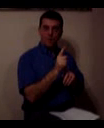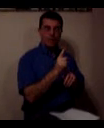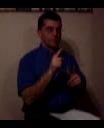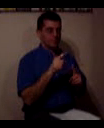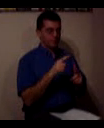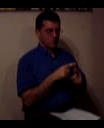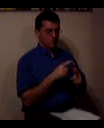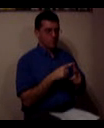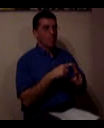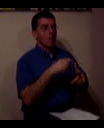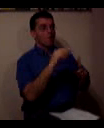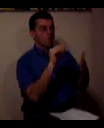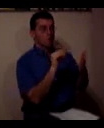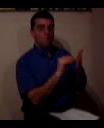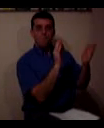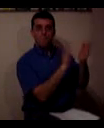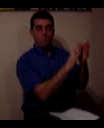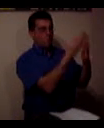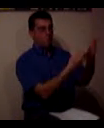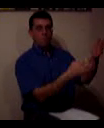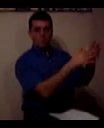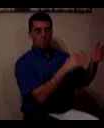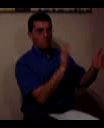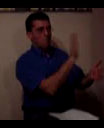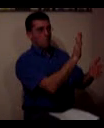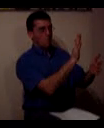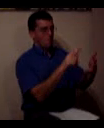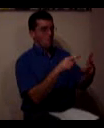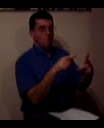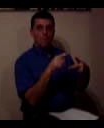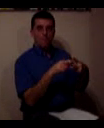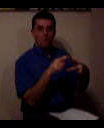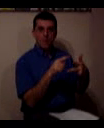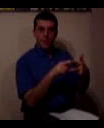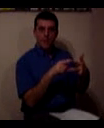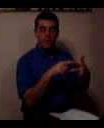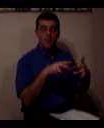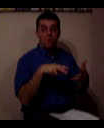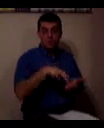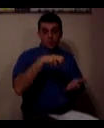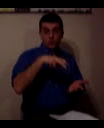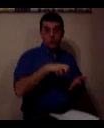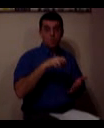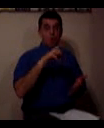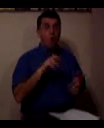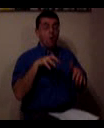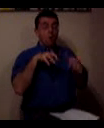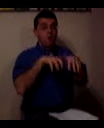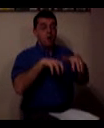on the chart. Second will be just jumping or marching for 1 minute. Let's march for our second